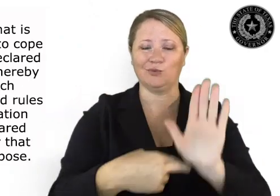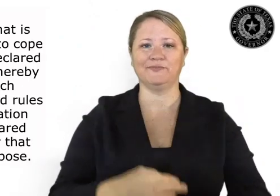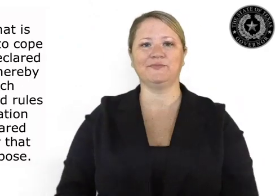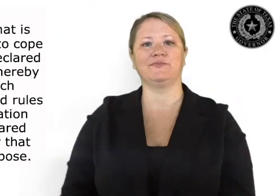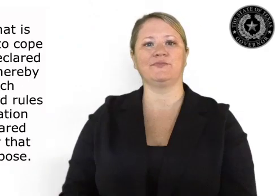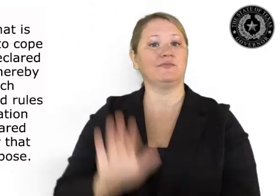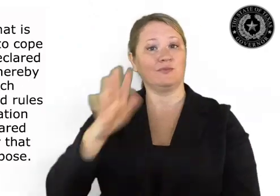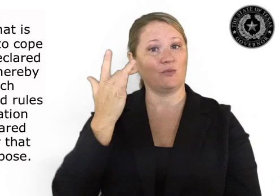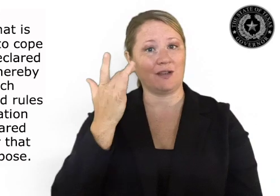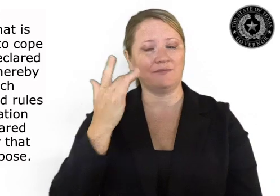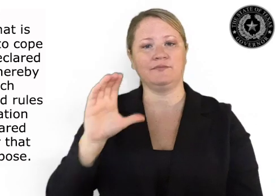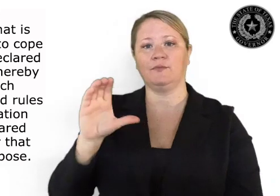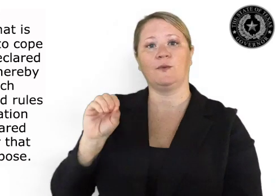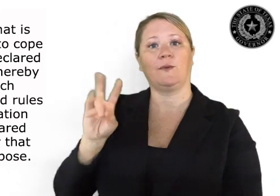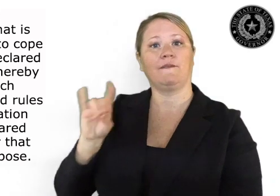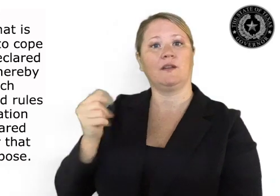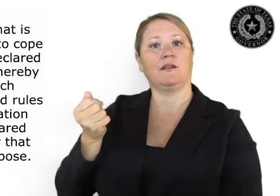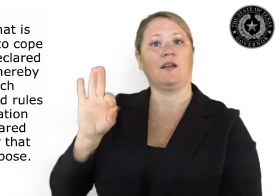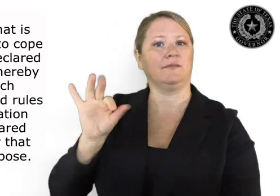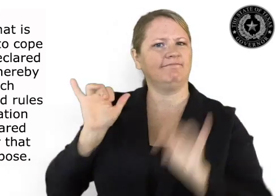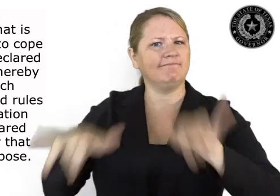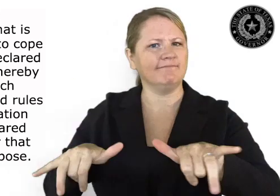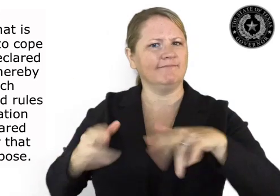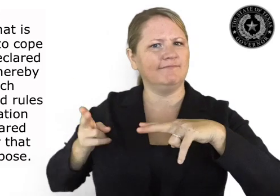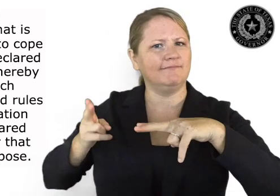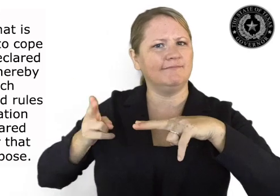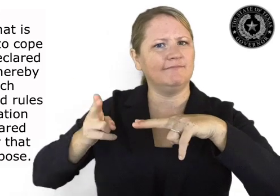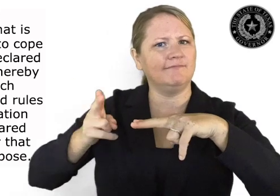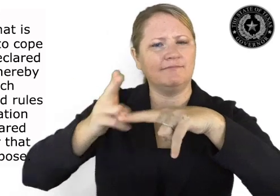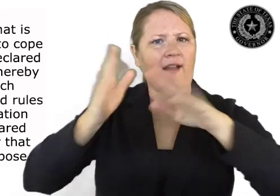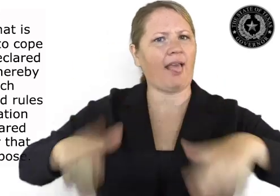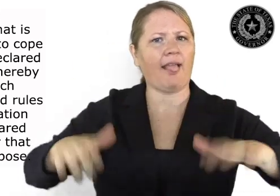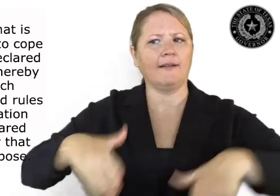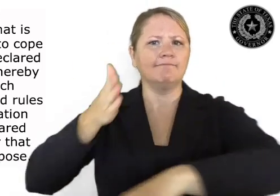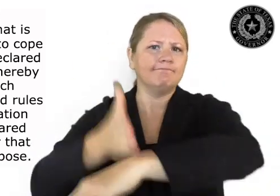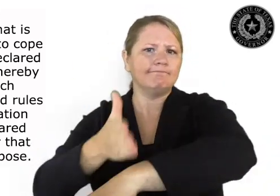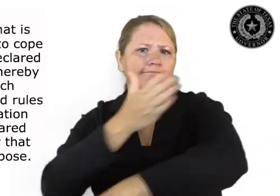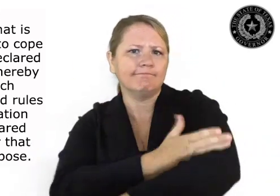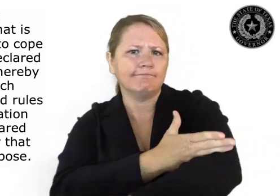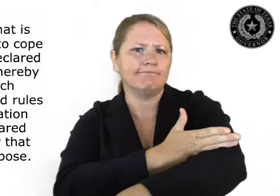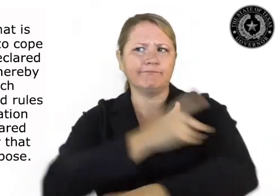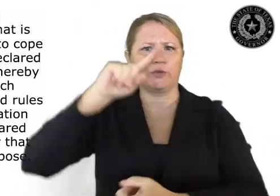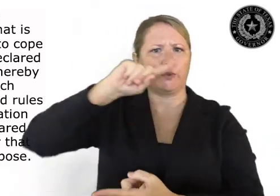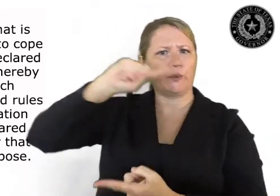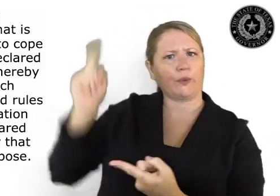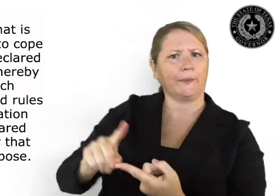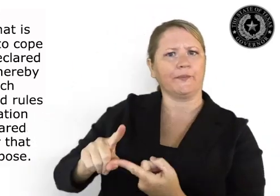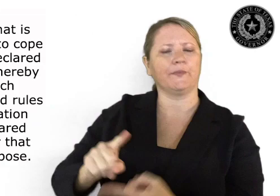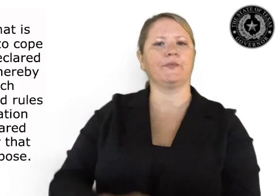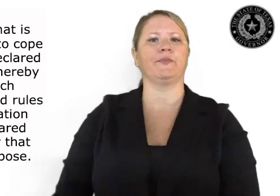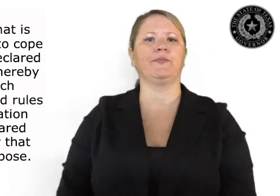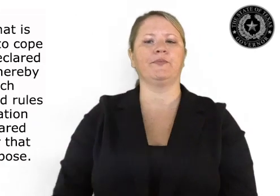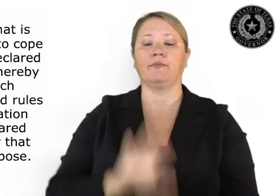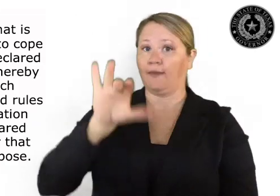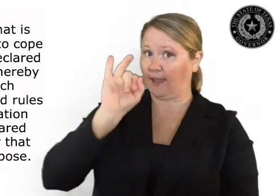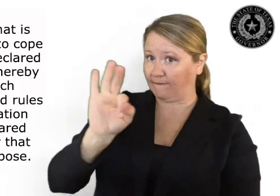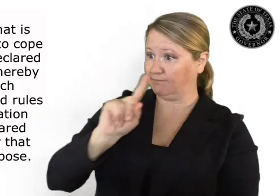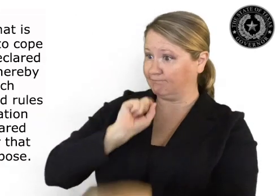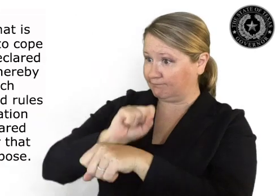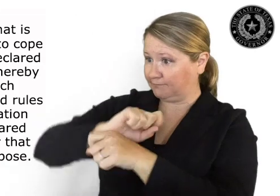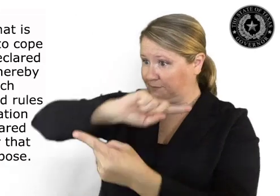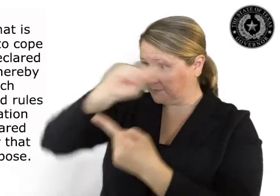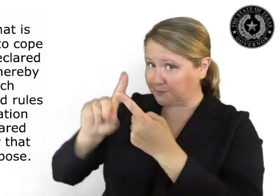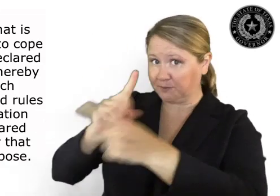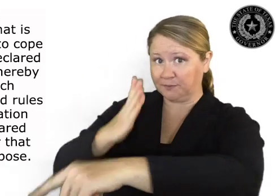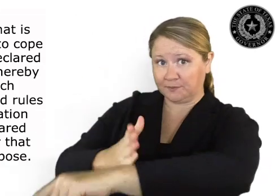that is necessary to cope with this declared disaster, I hereby suspend such statutes and rules for the duration of this